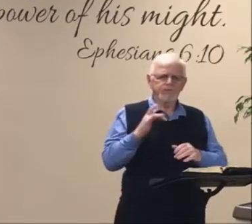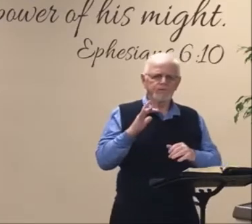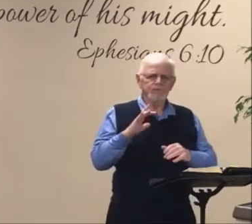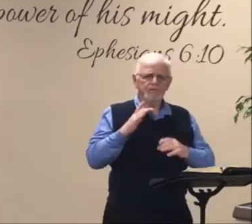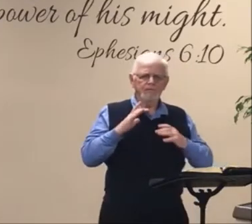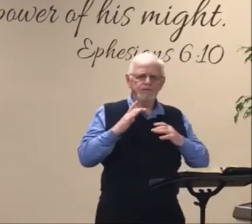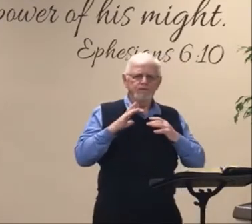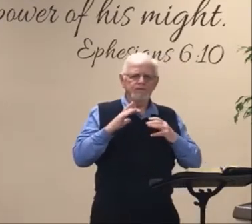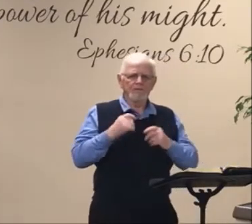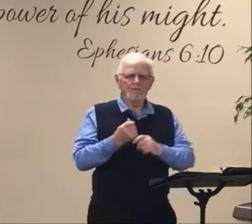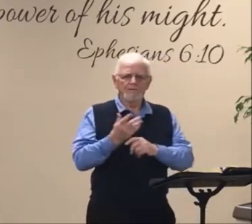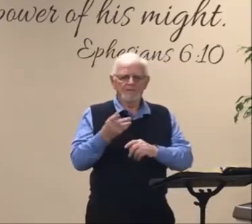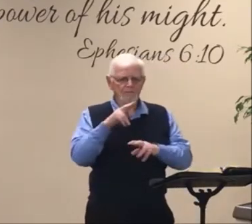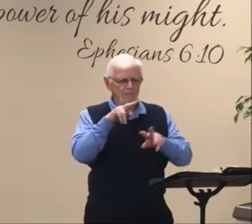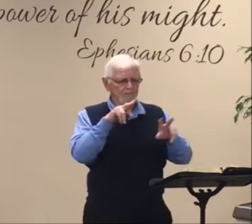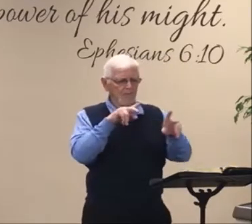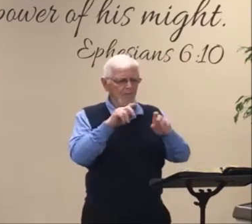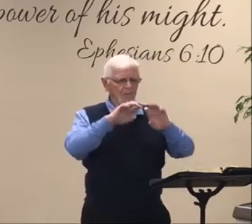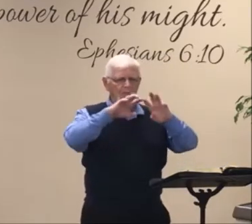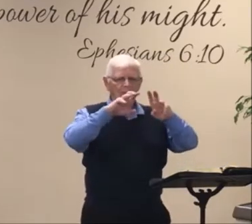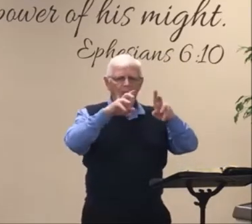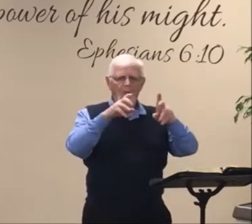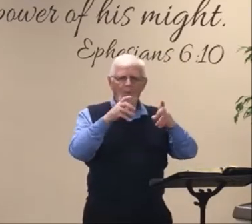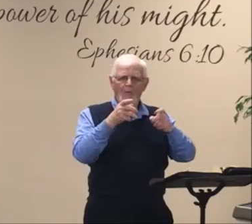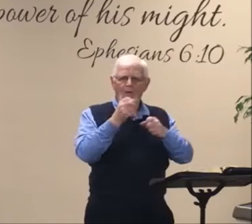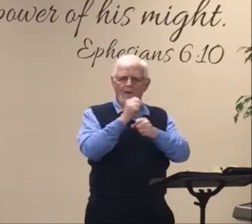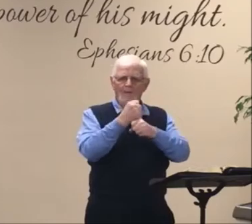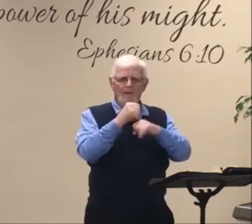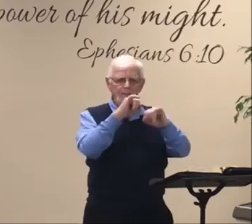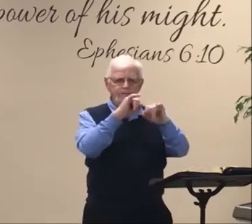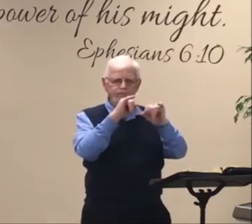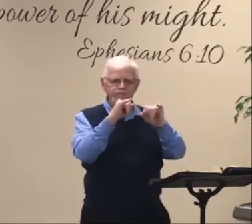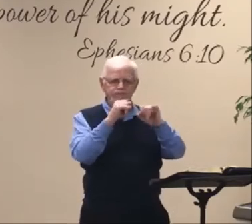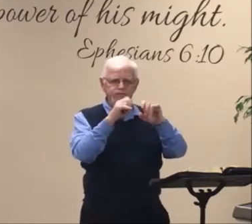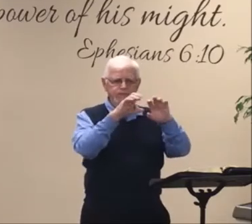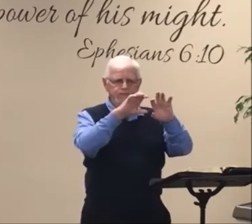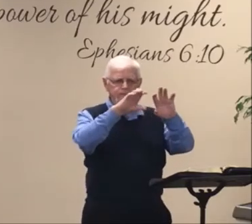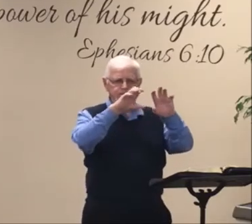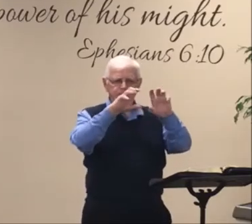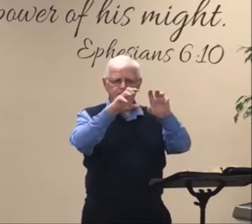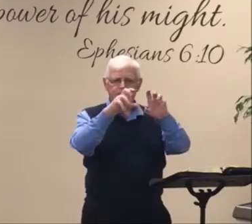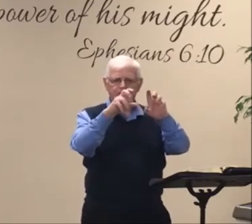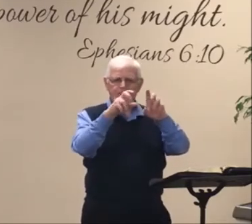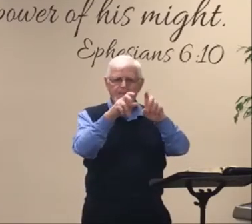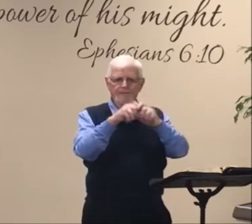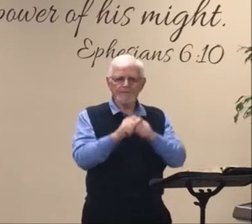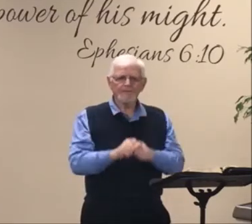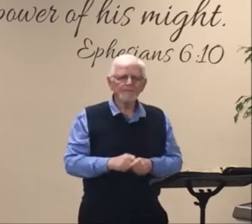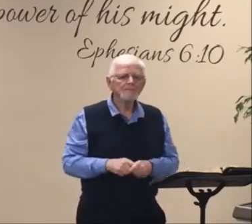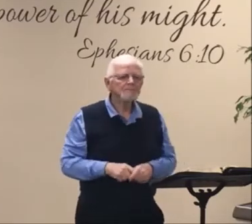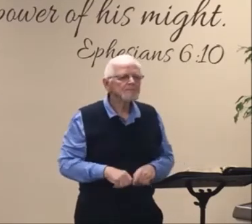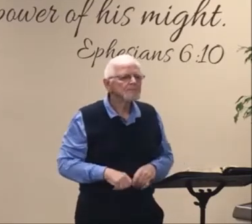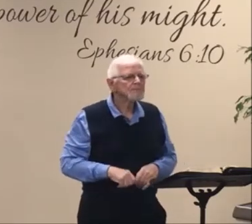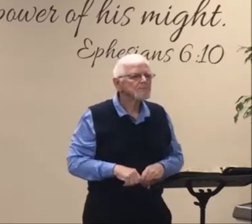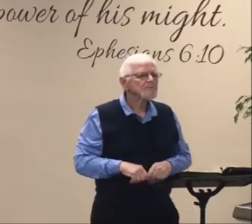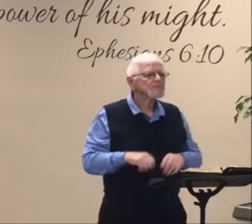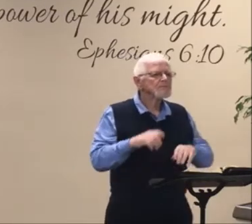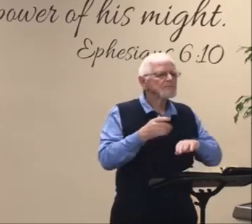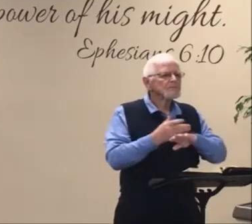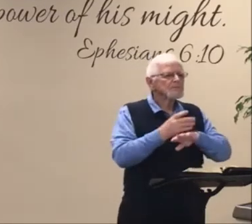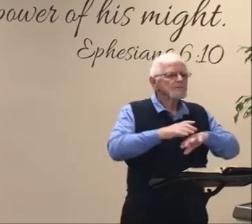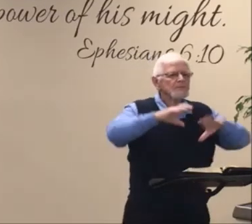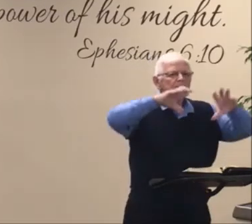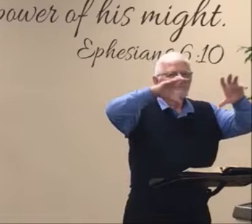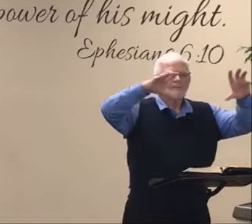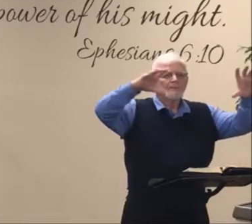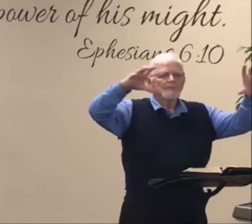look. I mean, just arch rafters, and you're like, to make that curvy beam like that, they would have to take a beam this big to get all that cut out of that. That's a lot